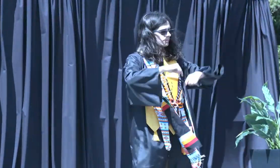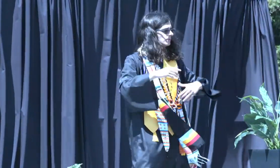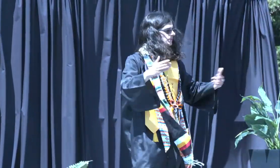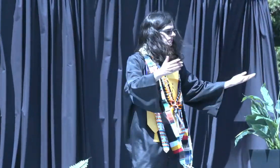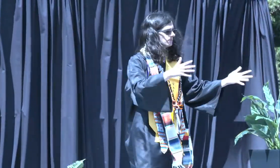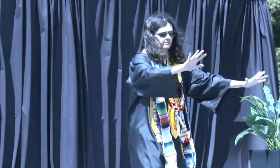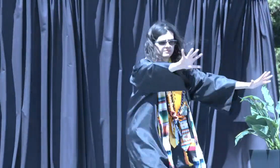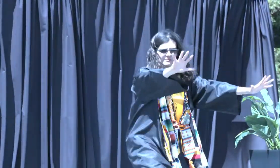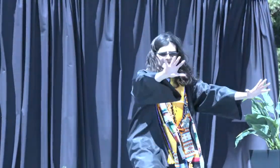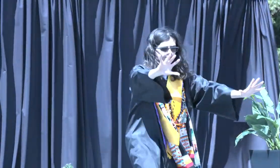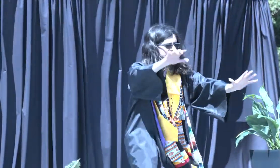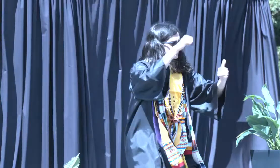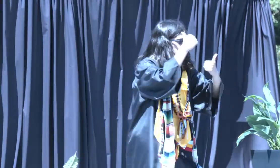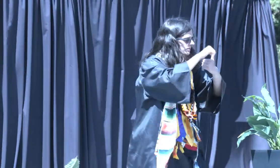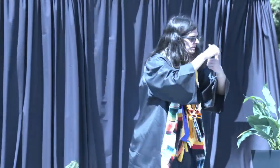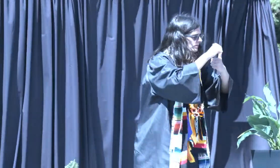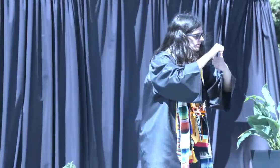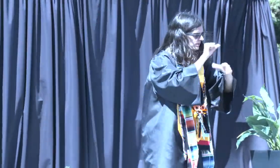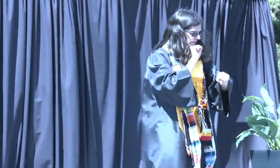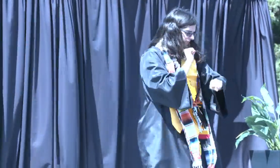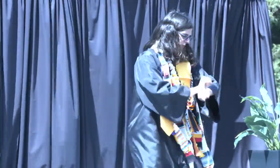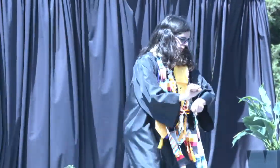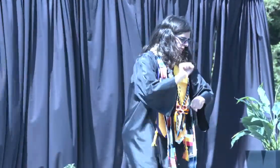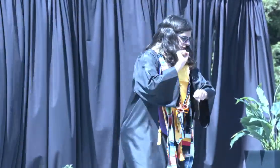And thanks to all